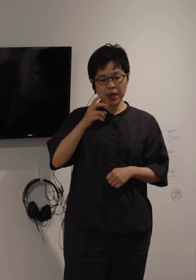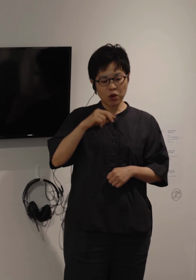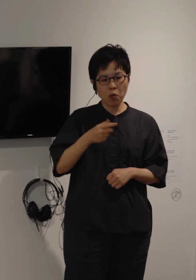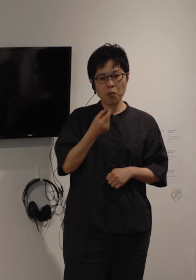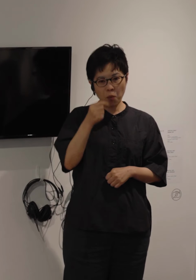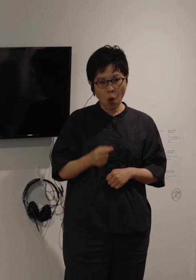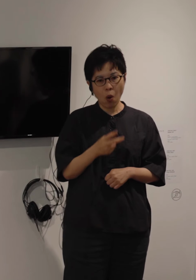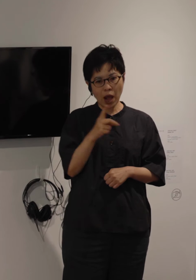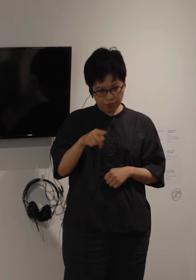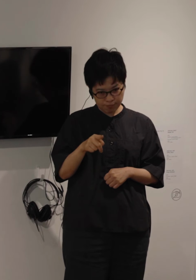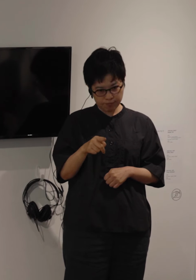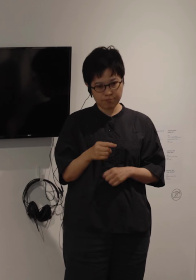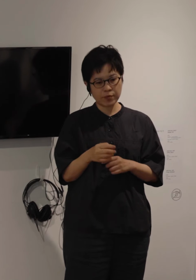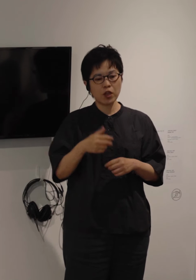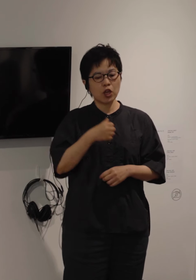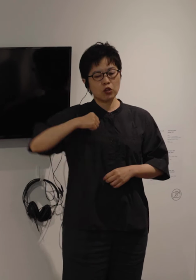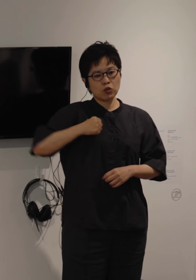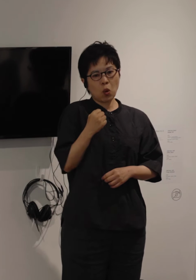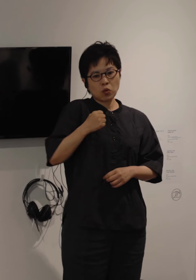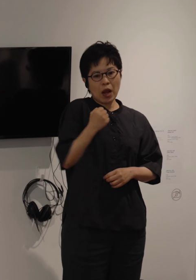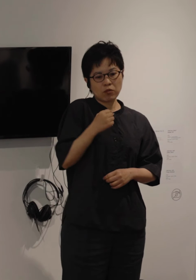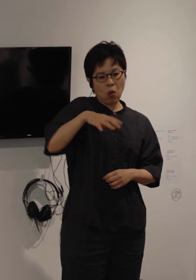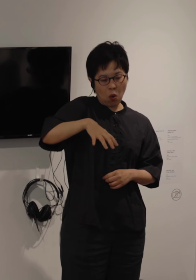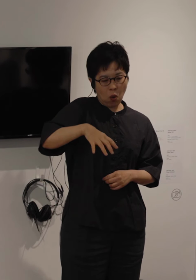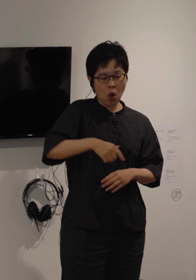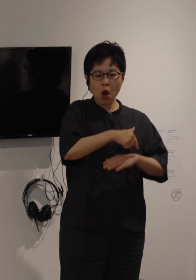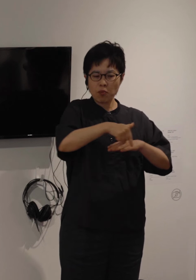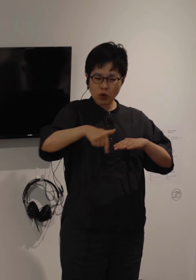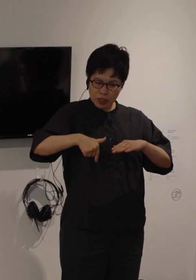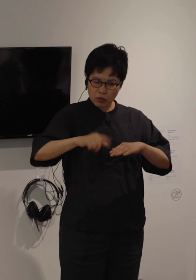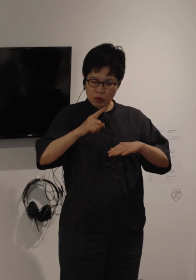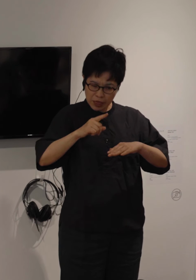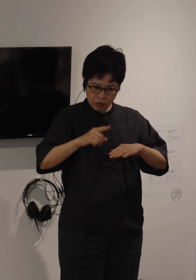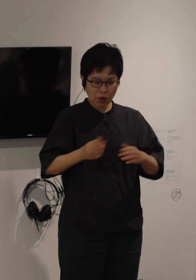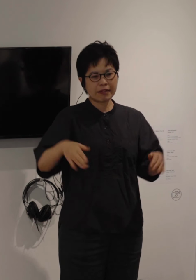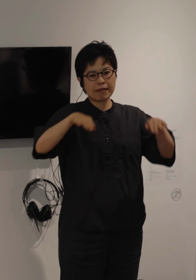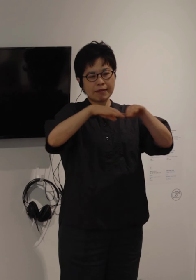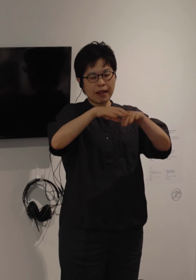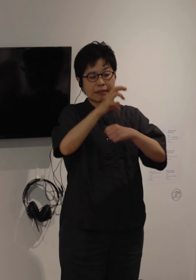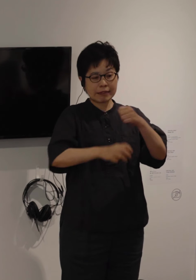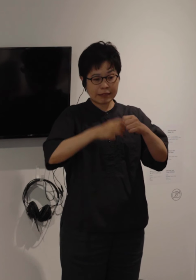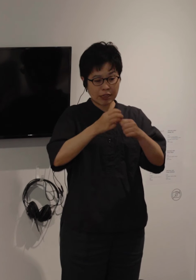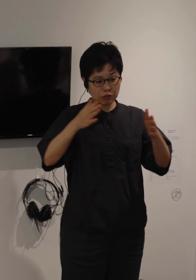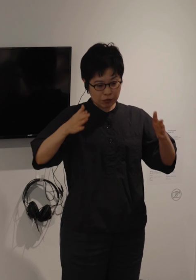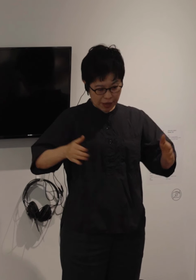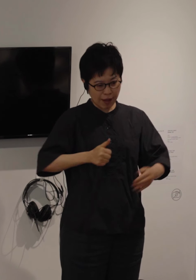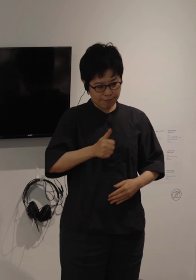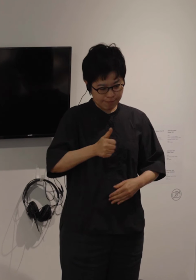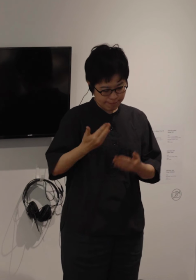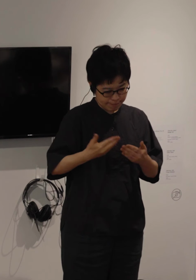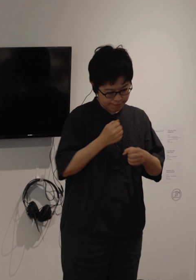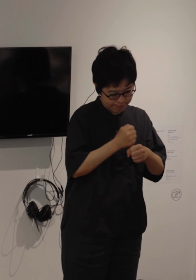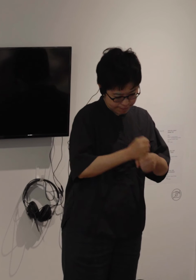is in Scotland, which is a studio, and he's been there for over 30 years. And he makes things in bodies